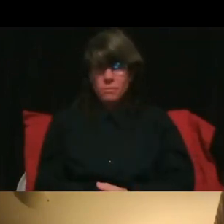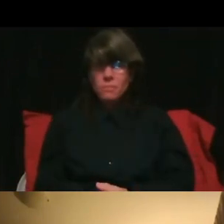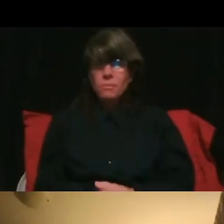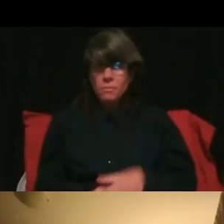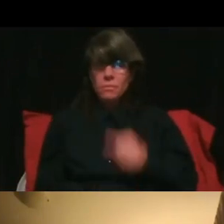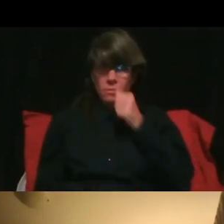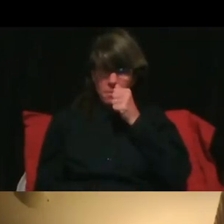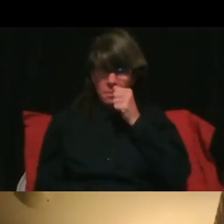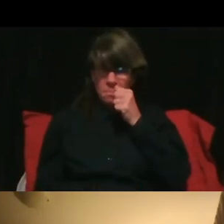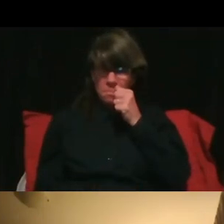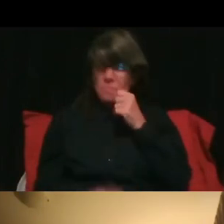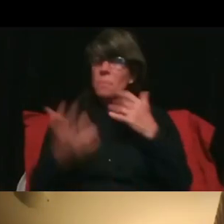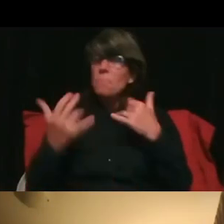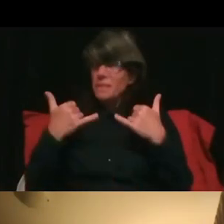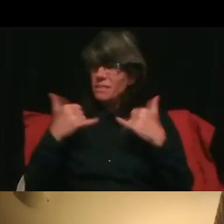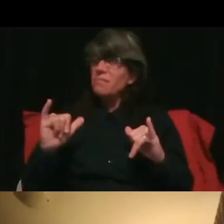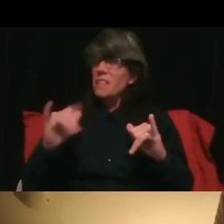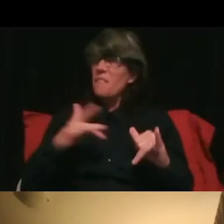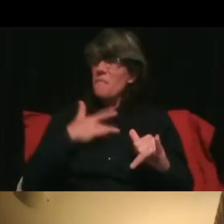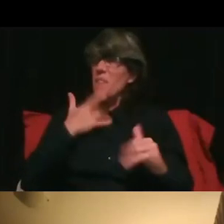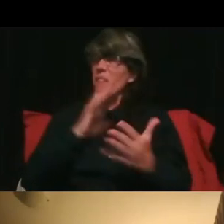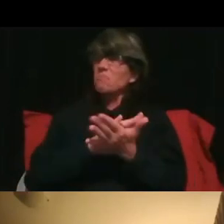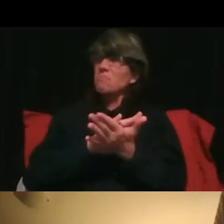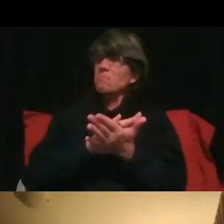But yet it is a cleansing.